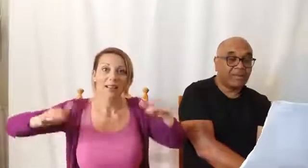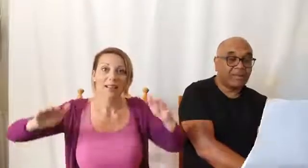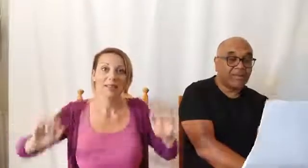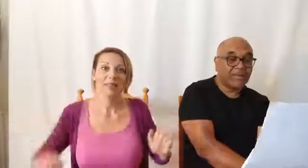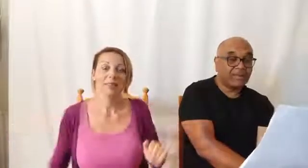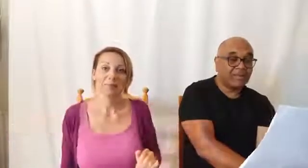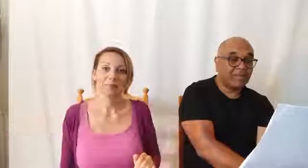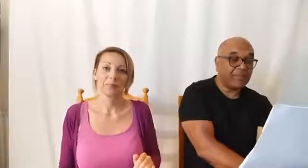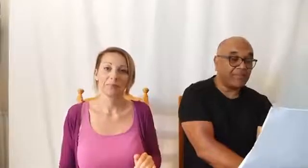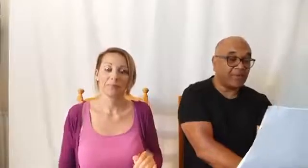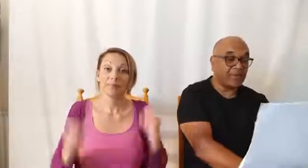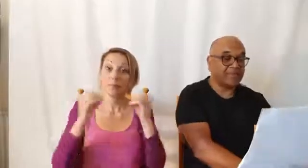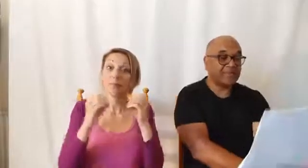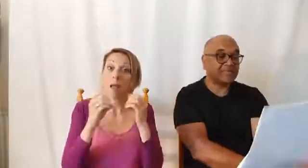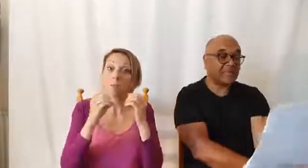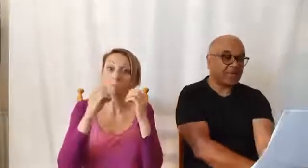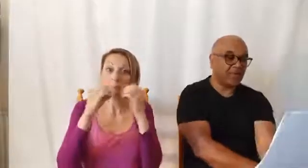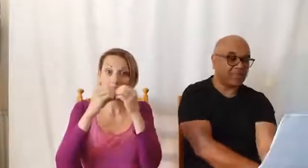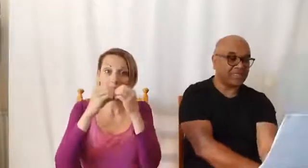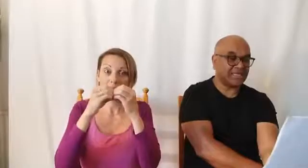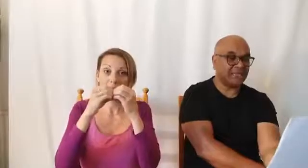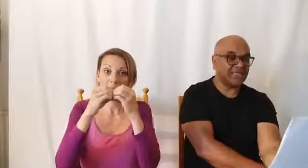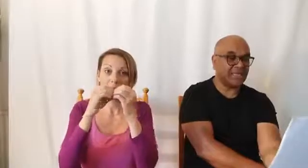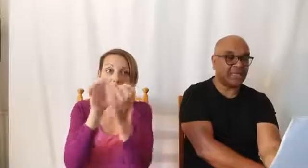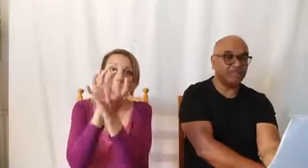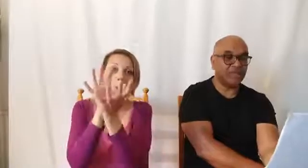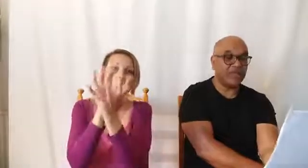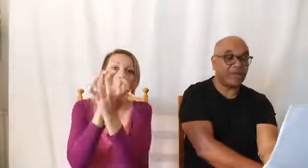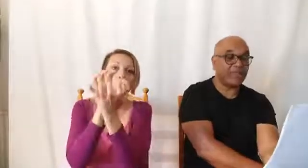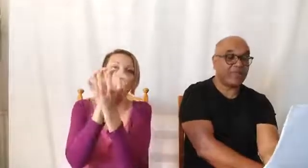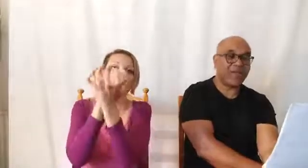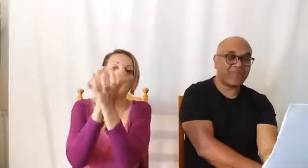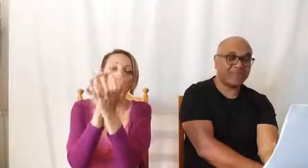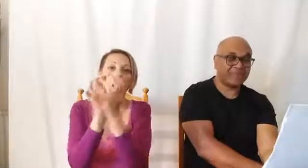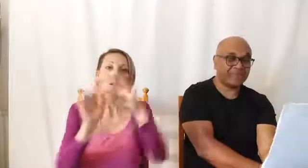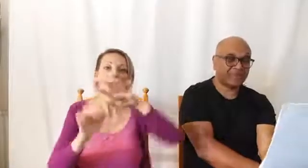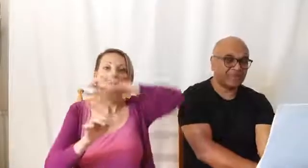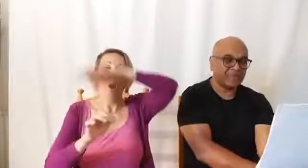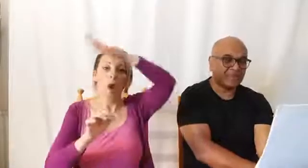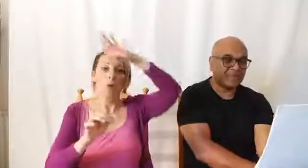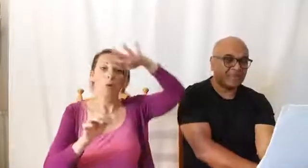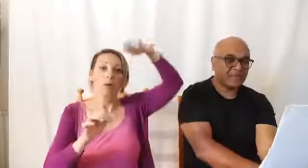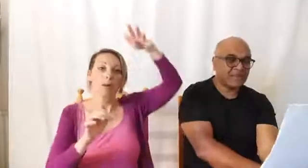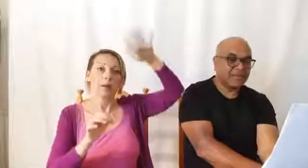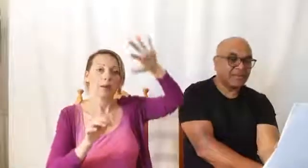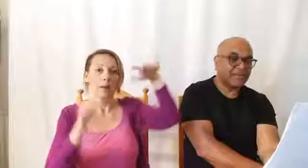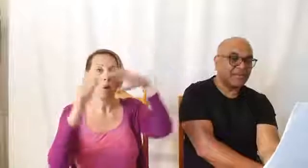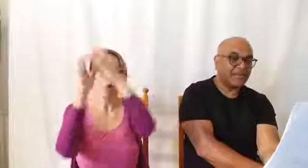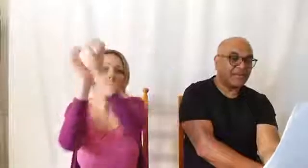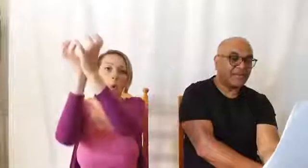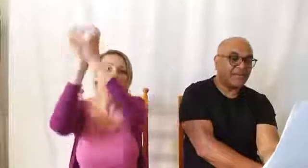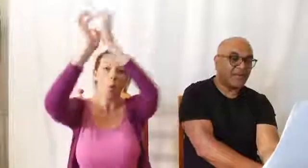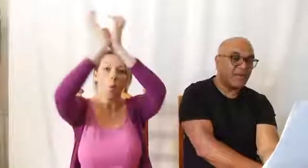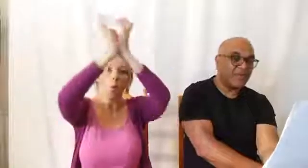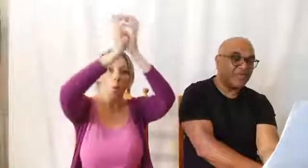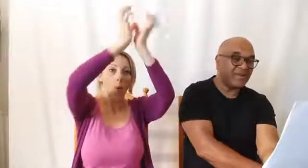Ben had been floating in the sea for what seemed to him like forever. But it had only really been a day